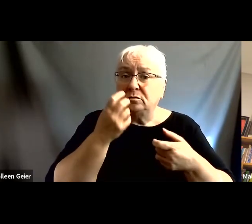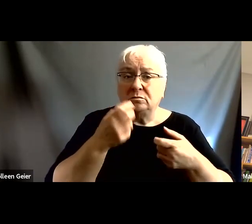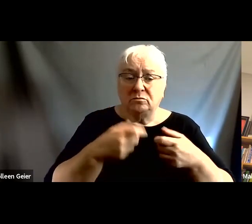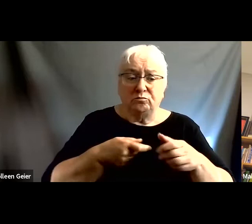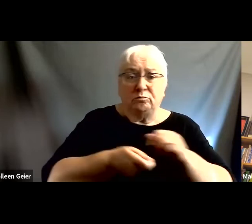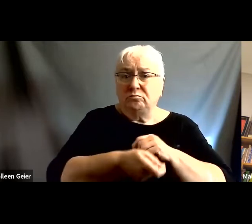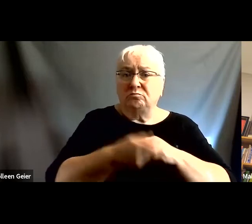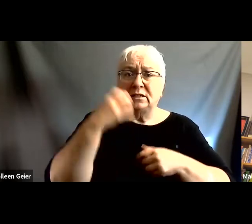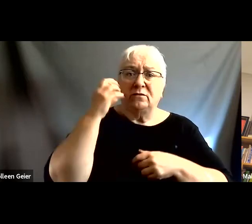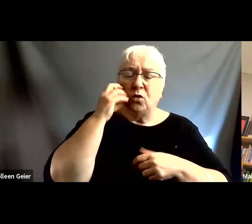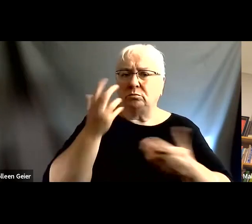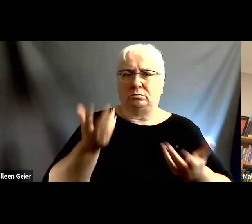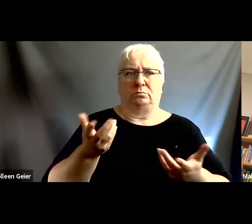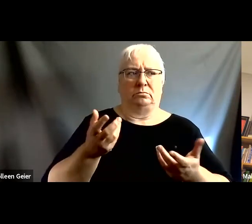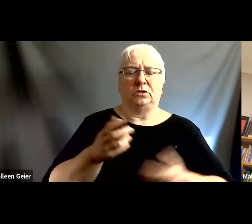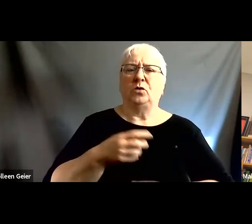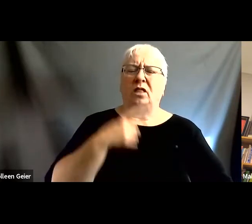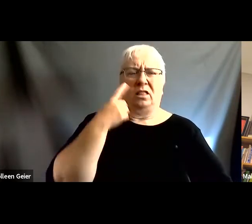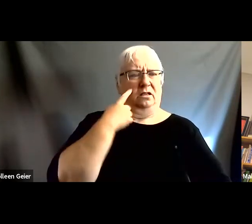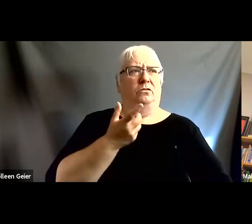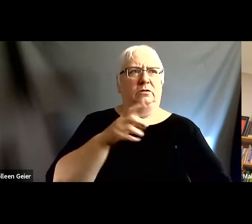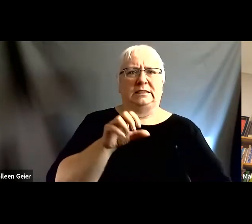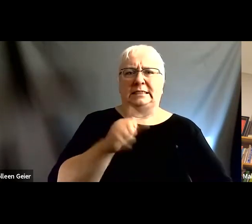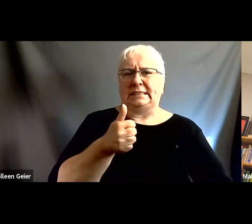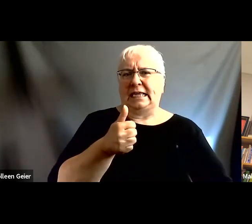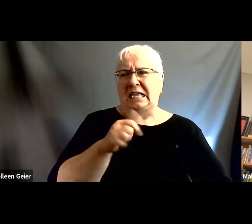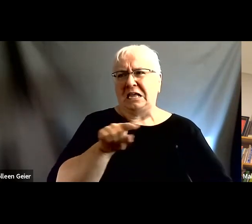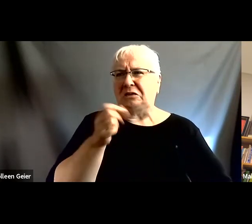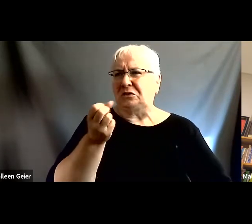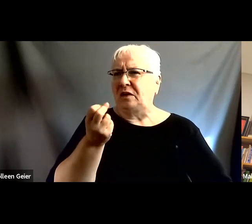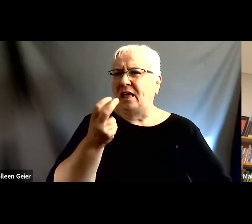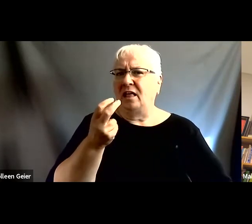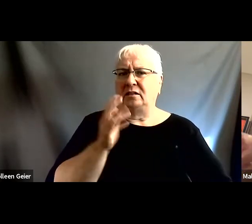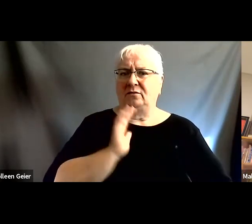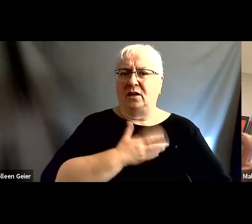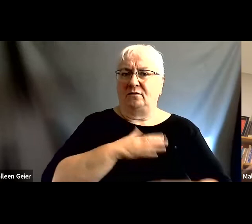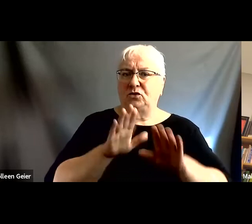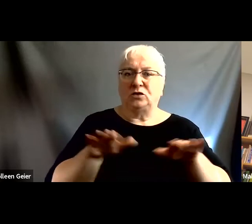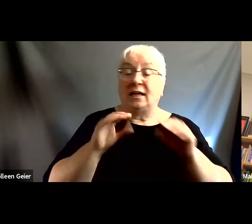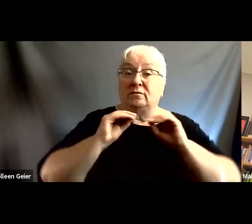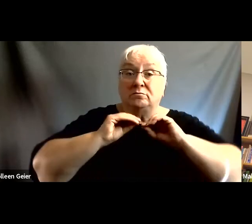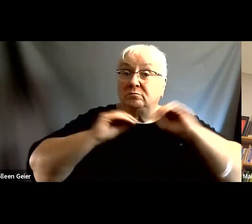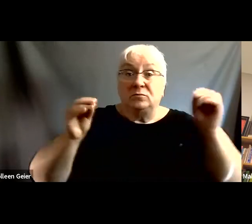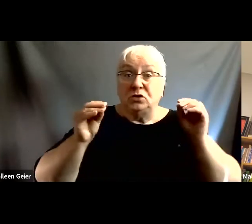about 10, 12 of our children didn't have phones, no connectivity. So we had to correct that first, and now we are